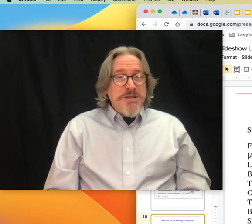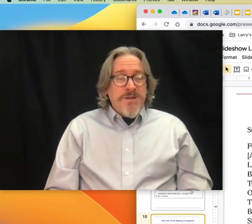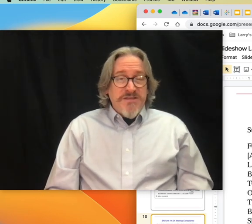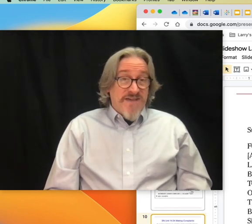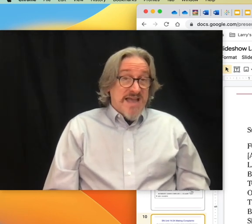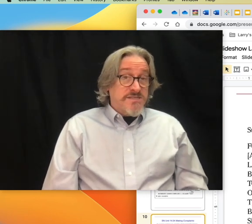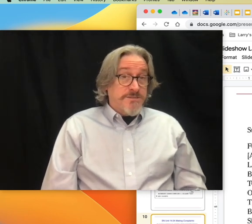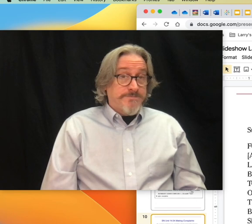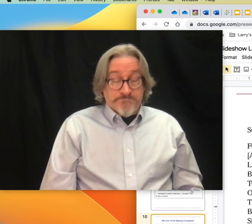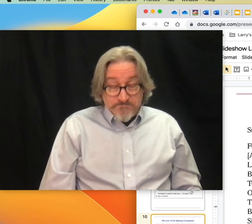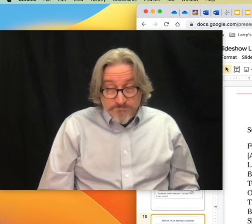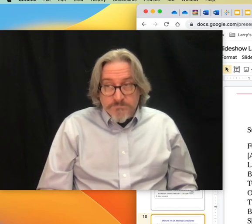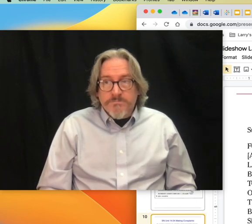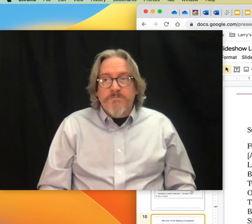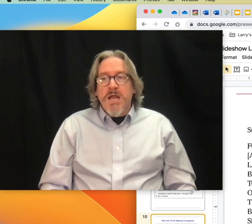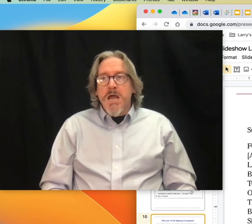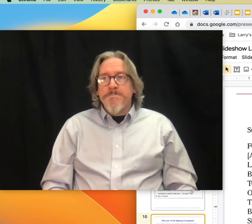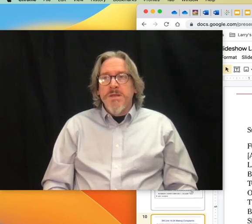Spend money fast.